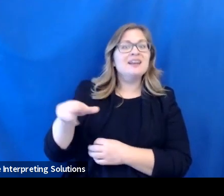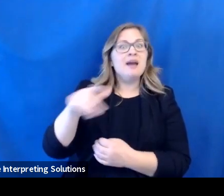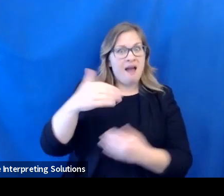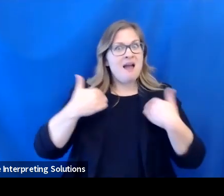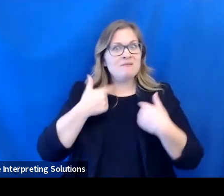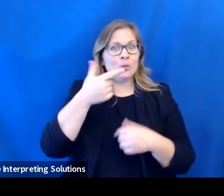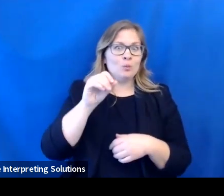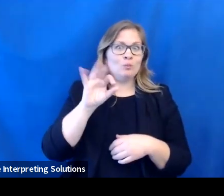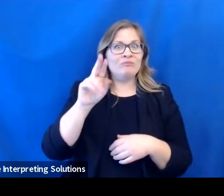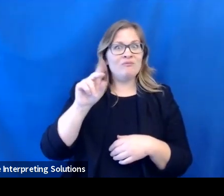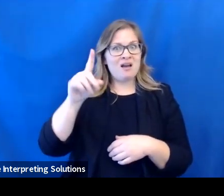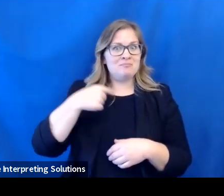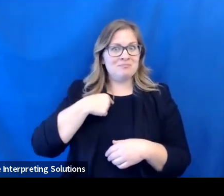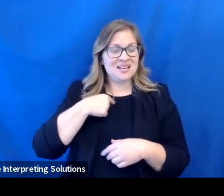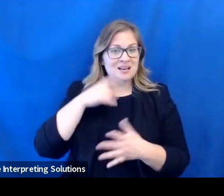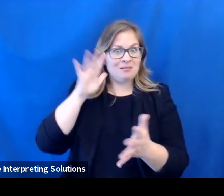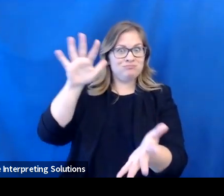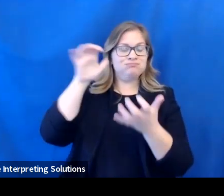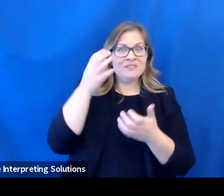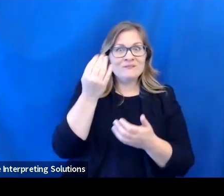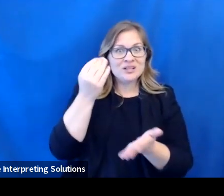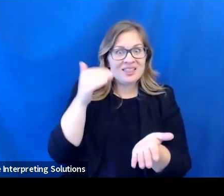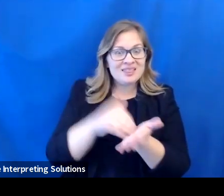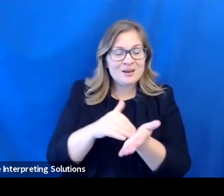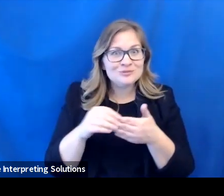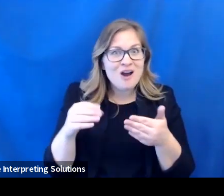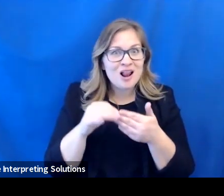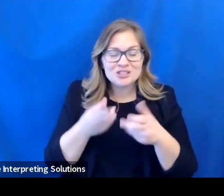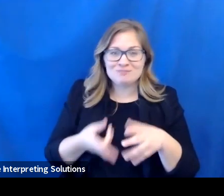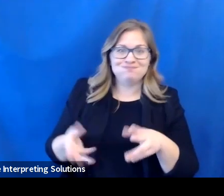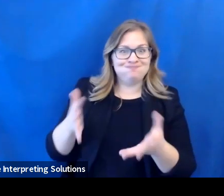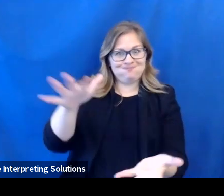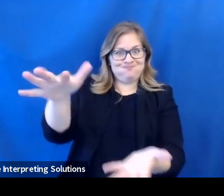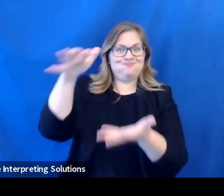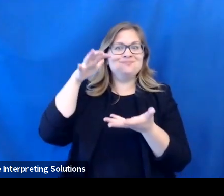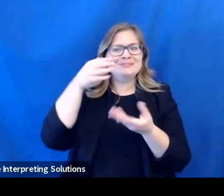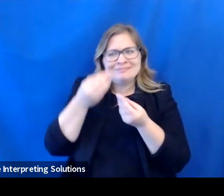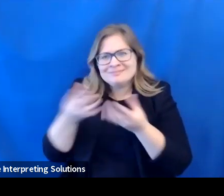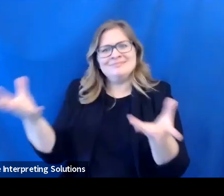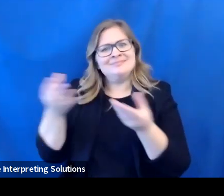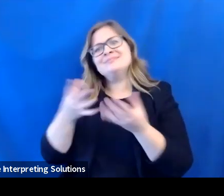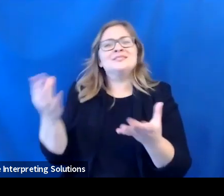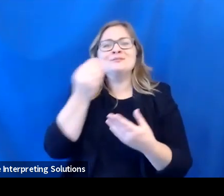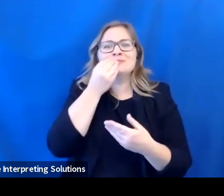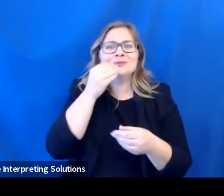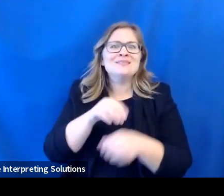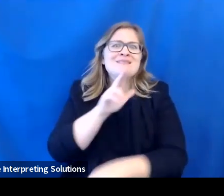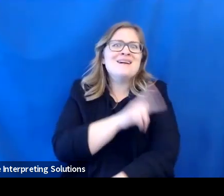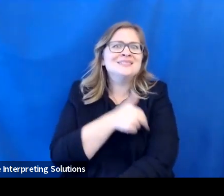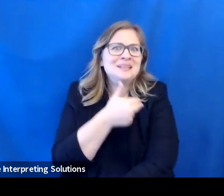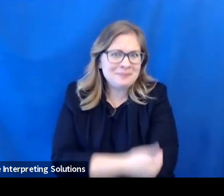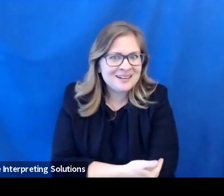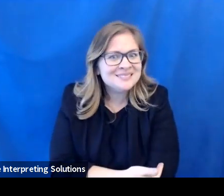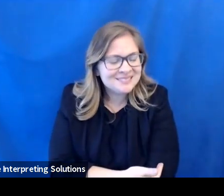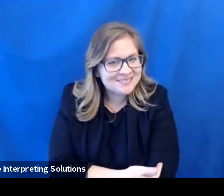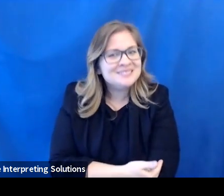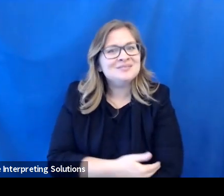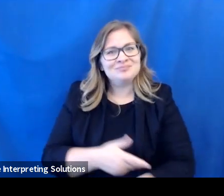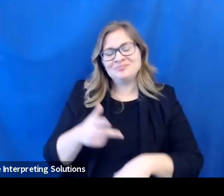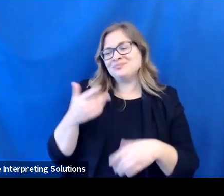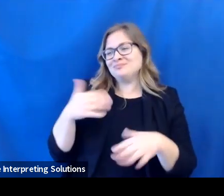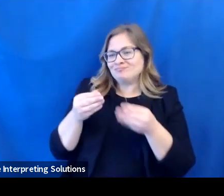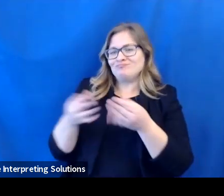help serve meals to the medics over at Abbott Northwestern Hospital. Just a great example of a bunch of small businesses coming together to raise some money for the